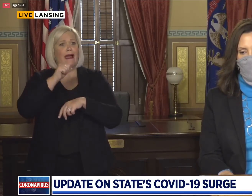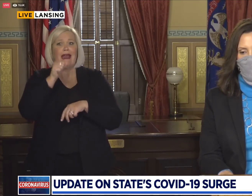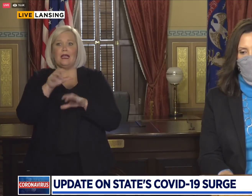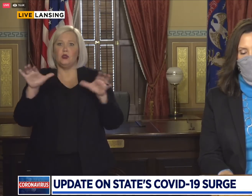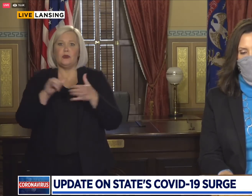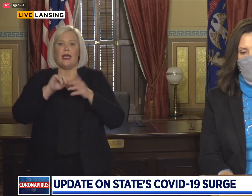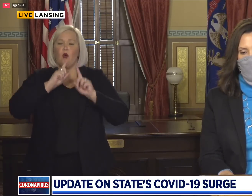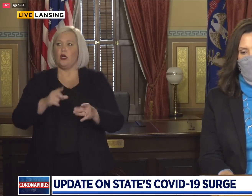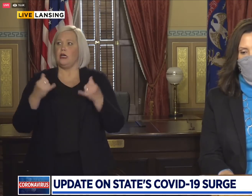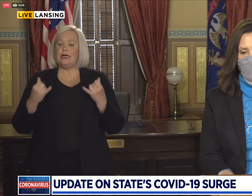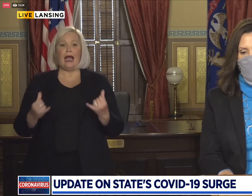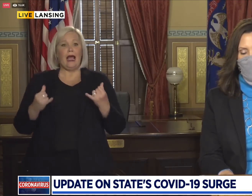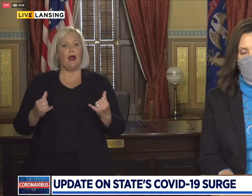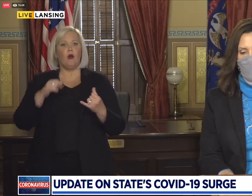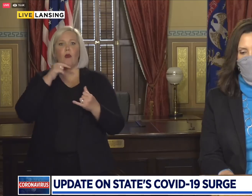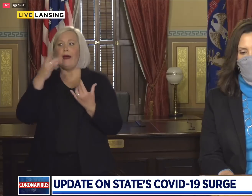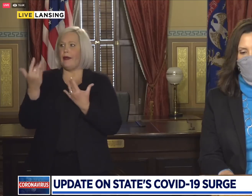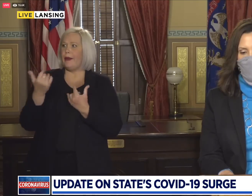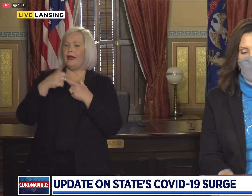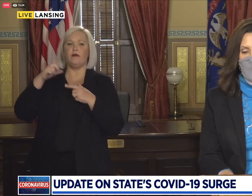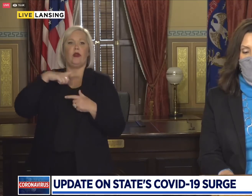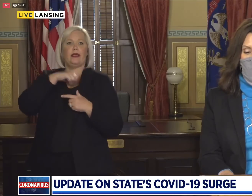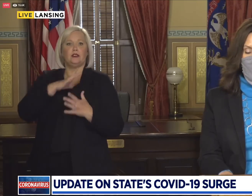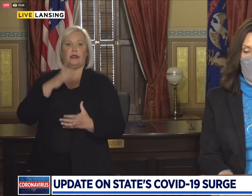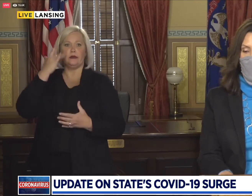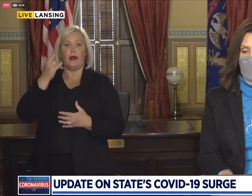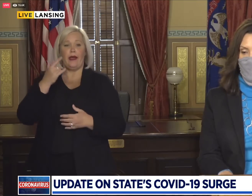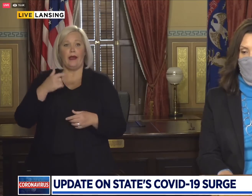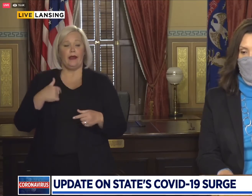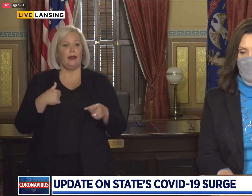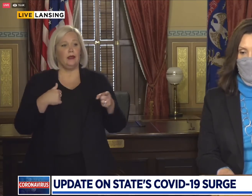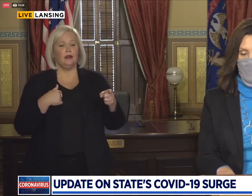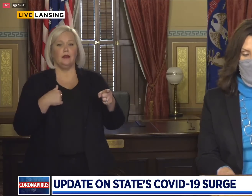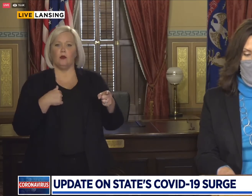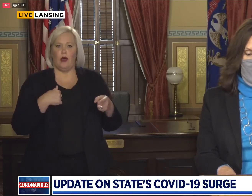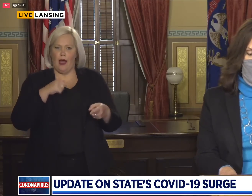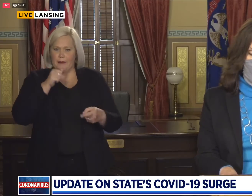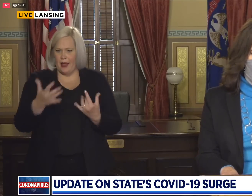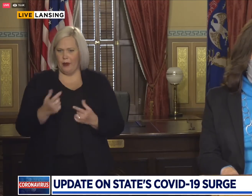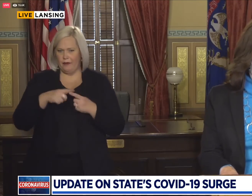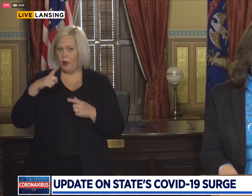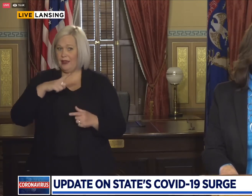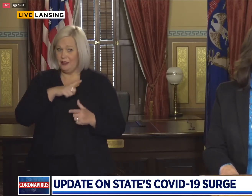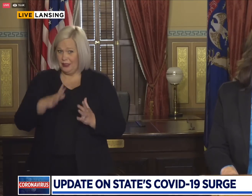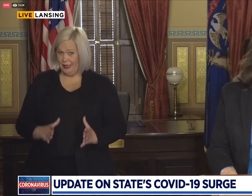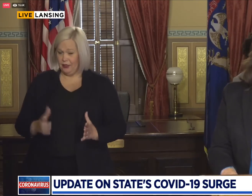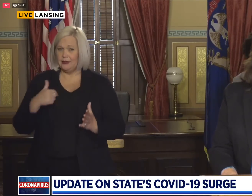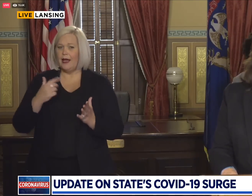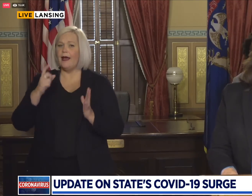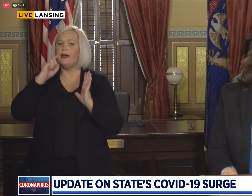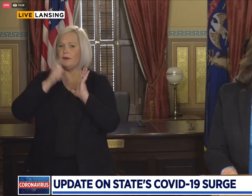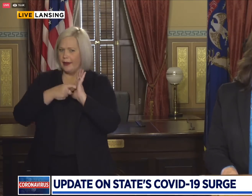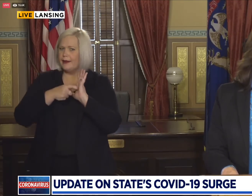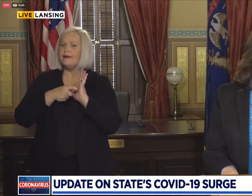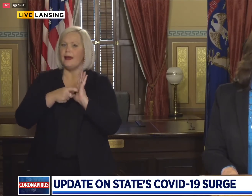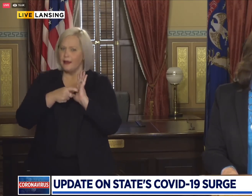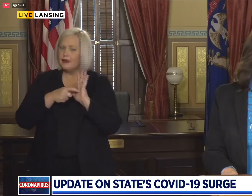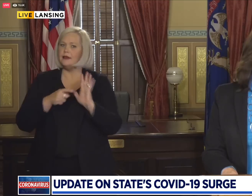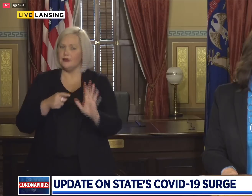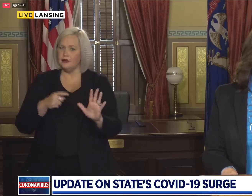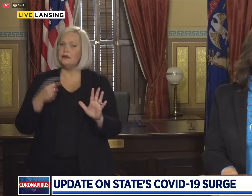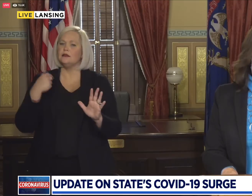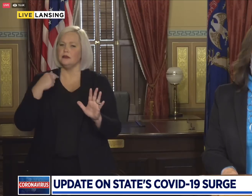now, as opposed to waiting for the legislature? Well, I'm not waiting for the legislature, Dave. I am recognizing that we